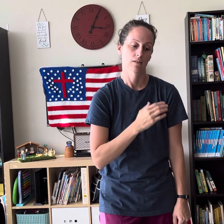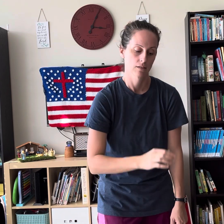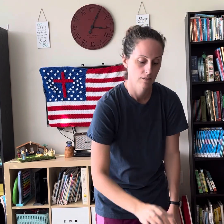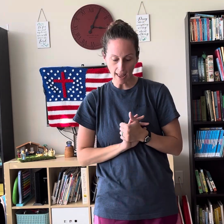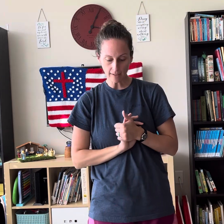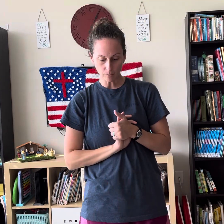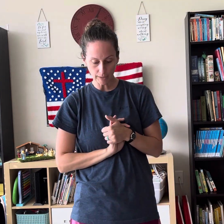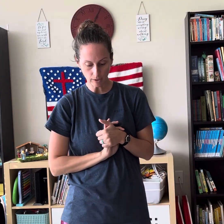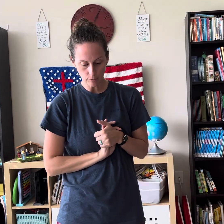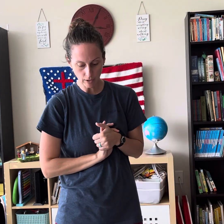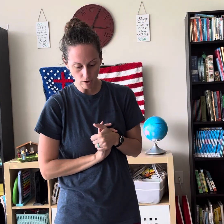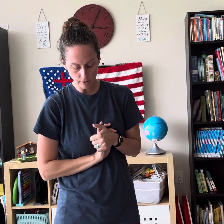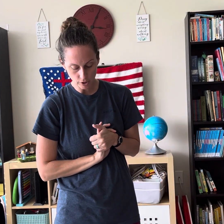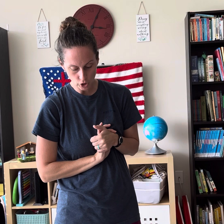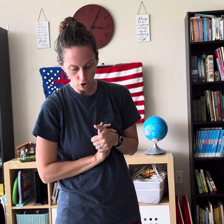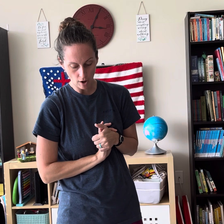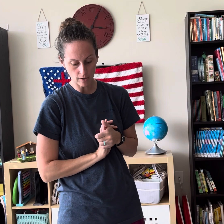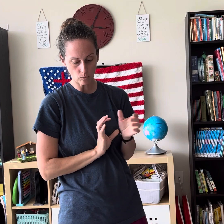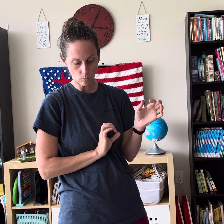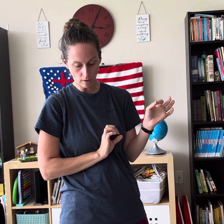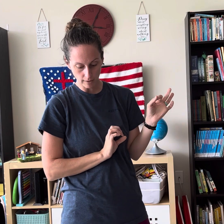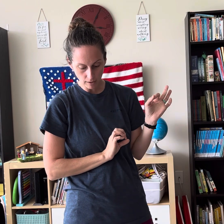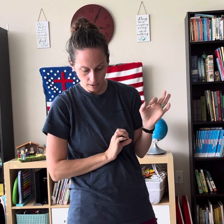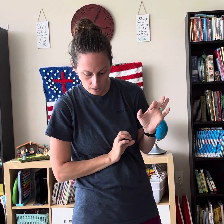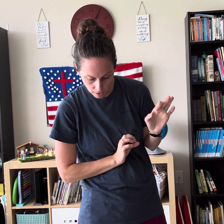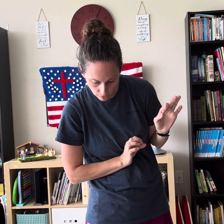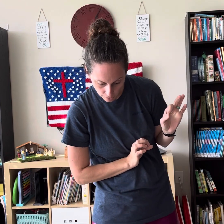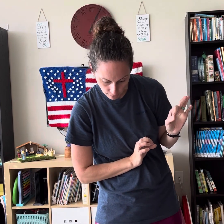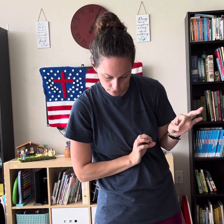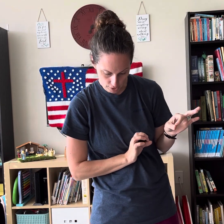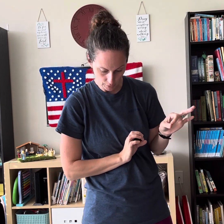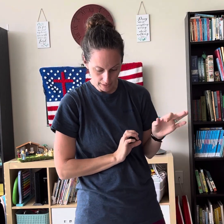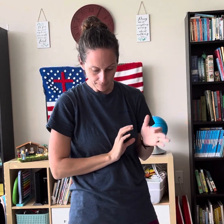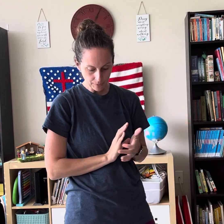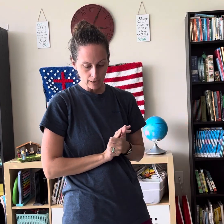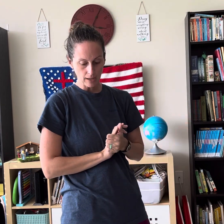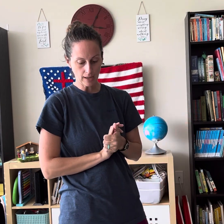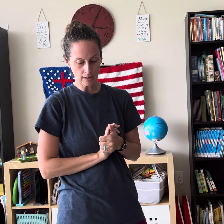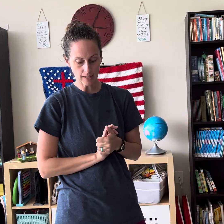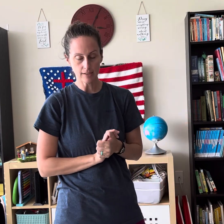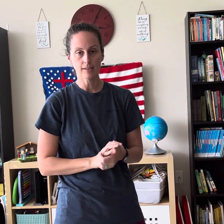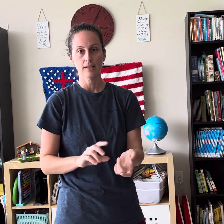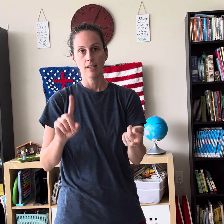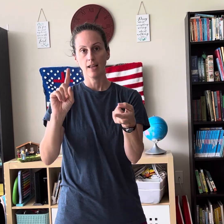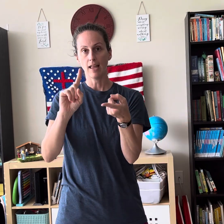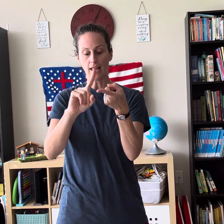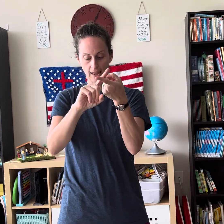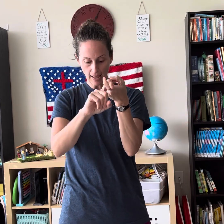citizens. Latin, we are moving on to John 1, verse 3, and it is et